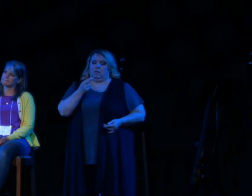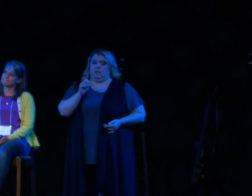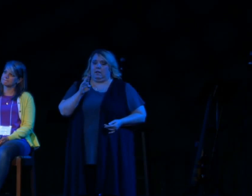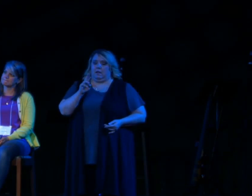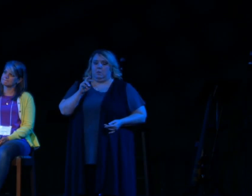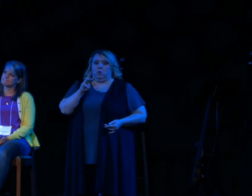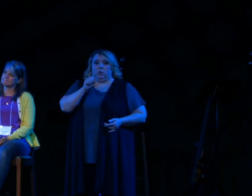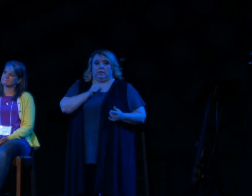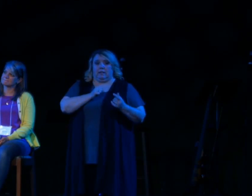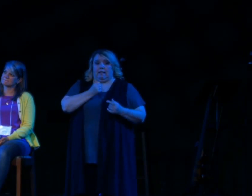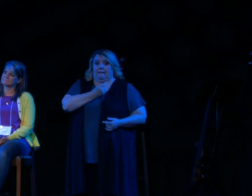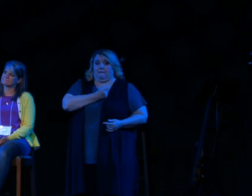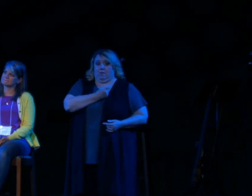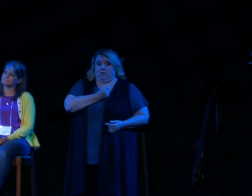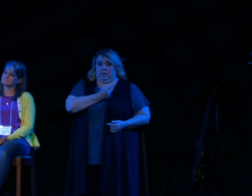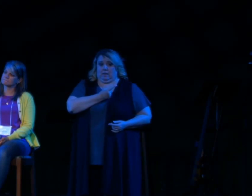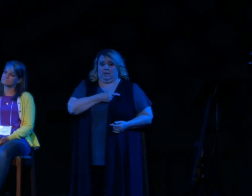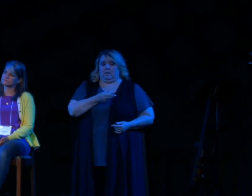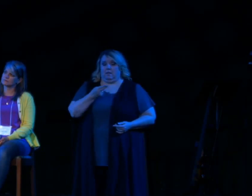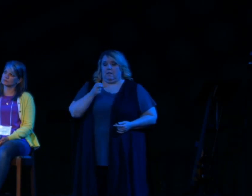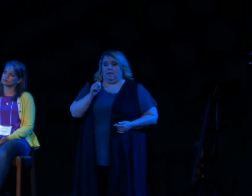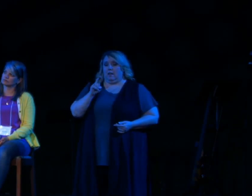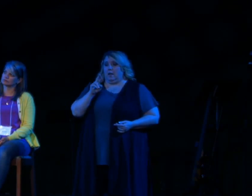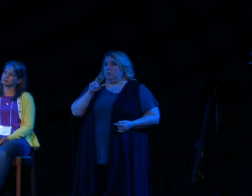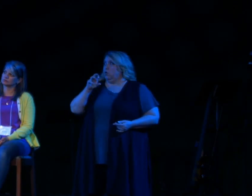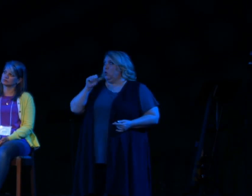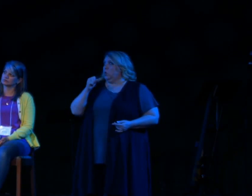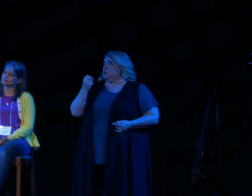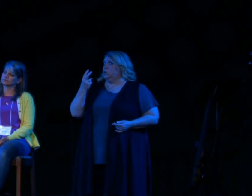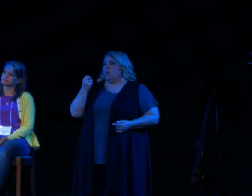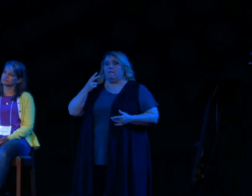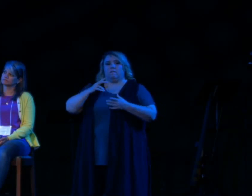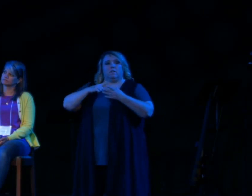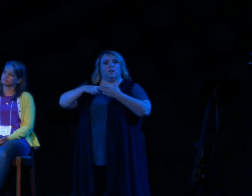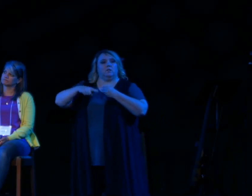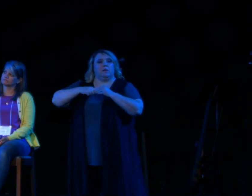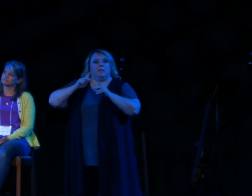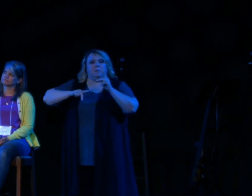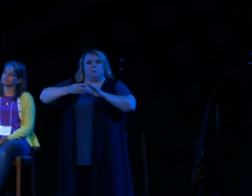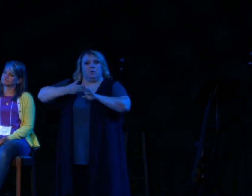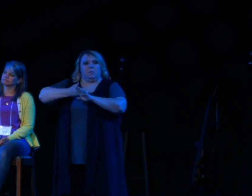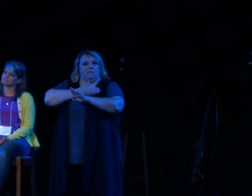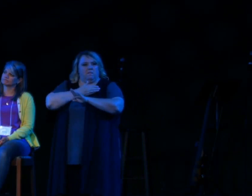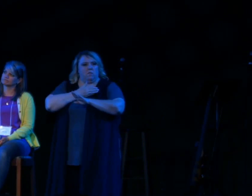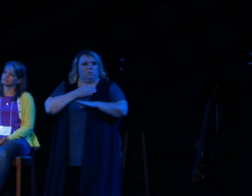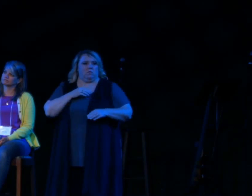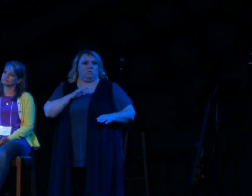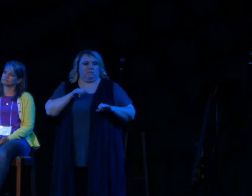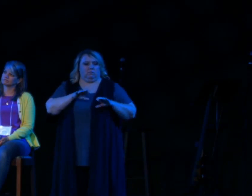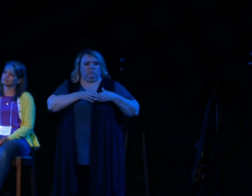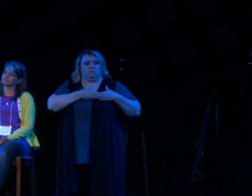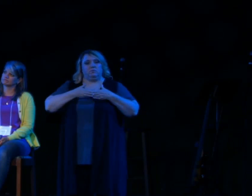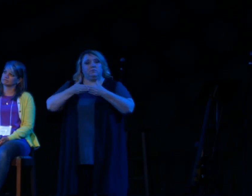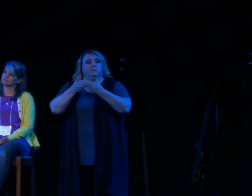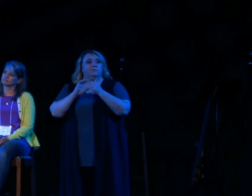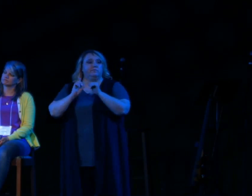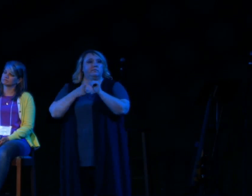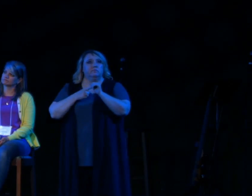Hebrews 12 picks up on those people who'd gone before, that hall of fame, and says